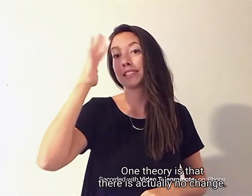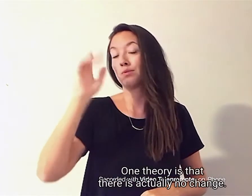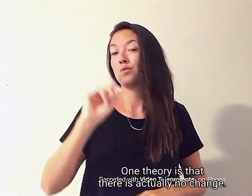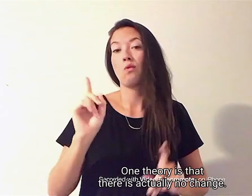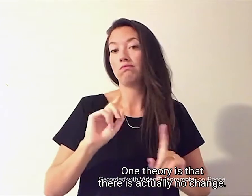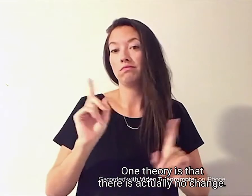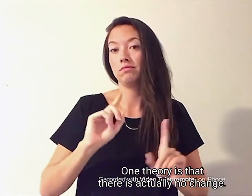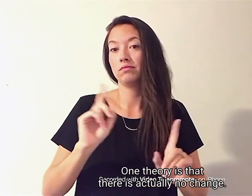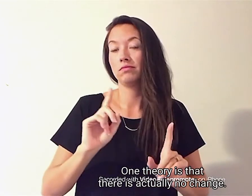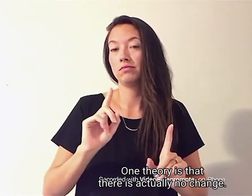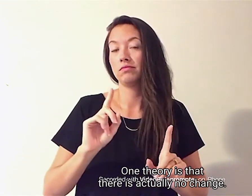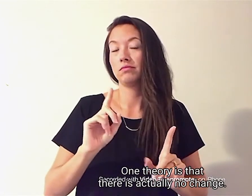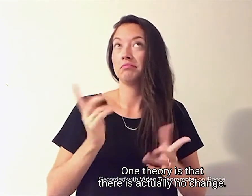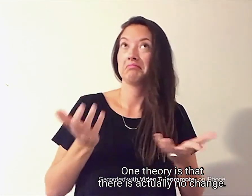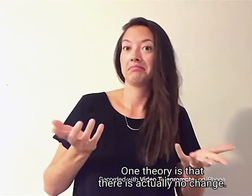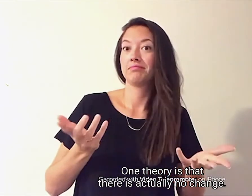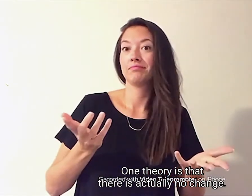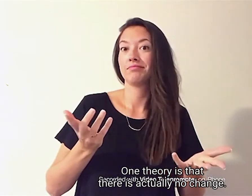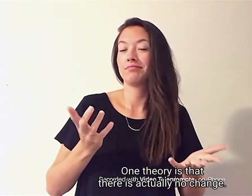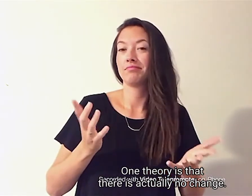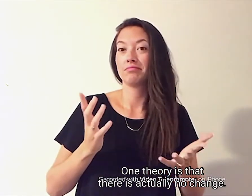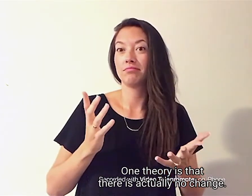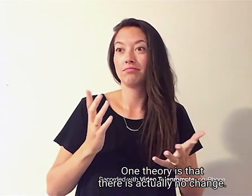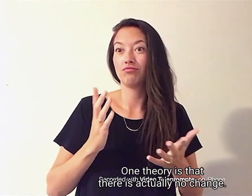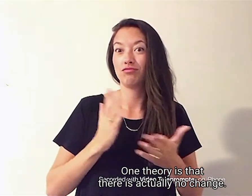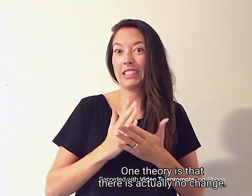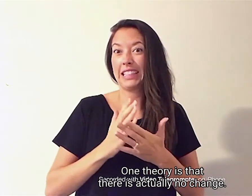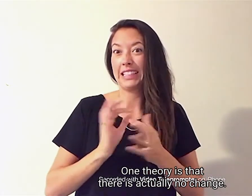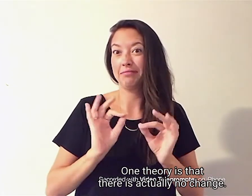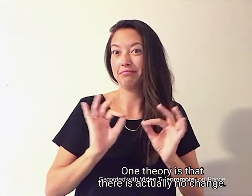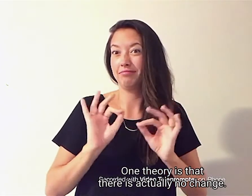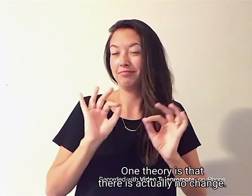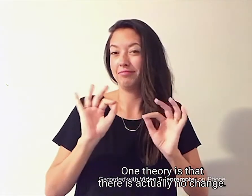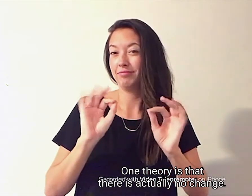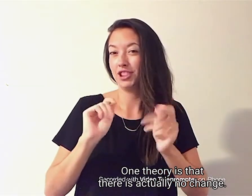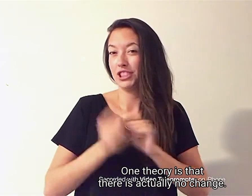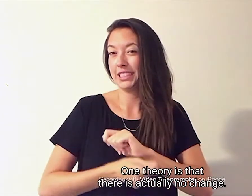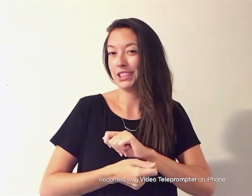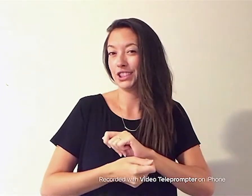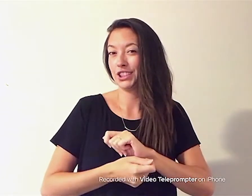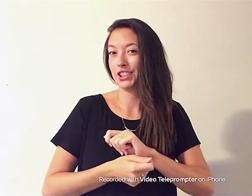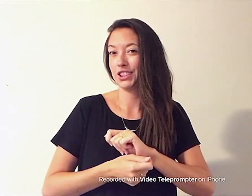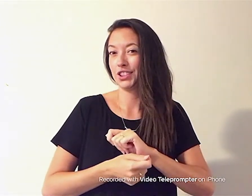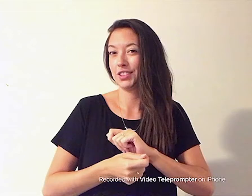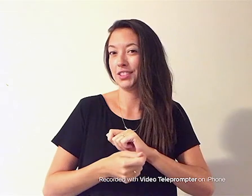One theory is that there is actually no change,